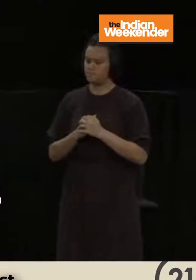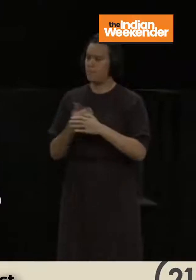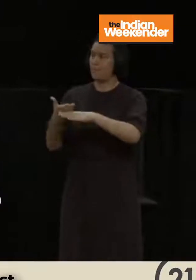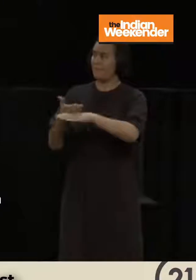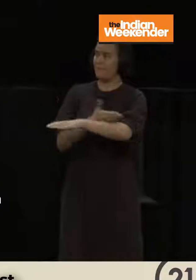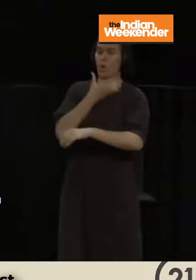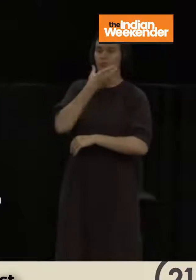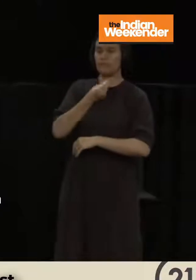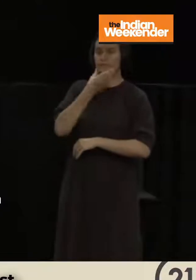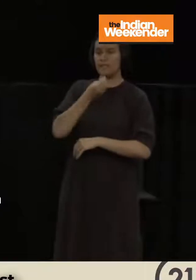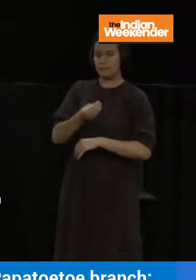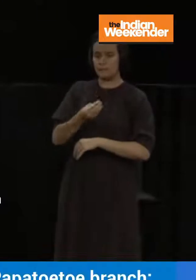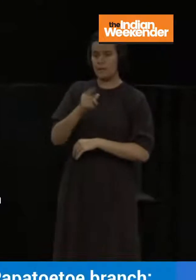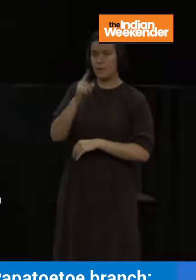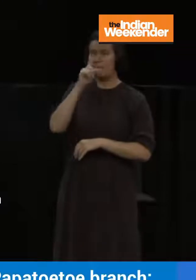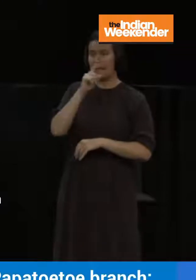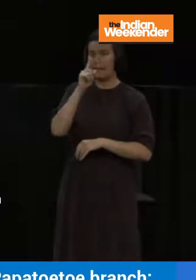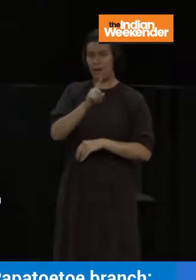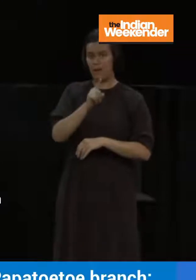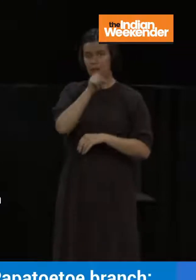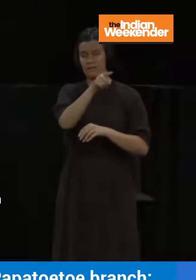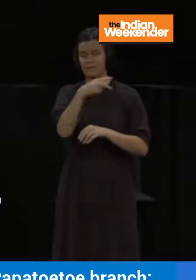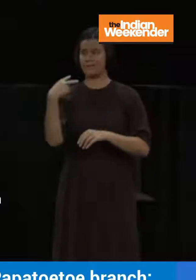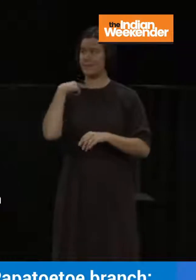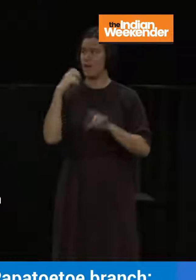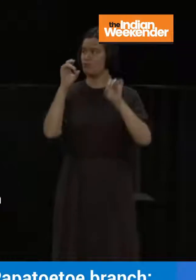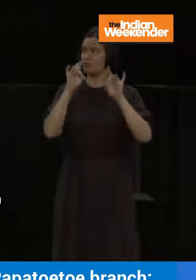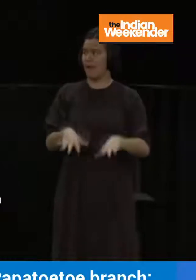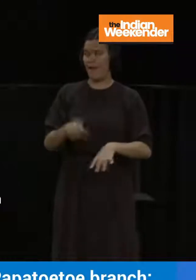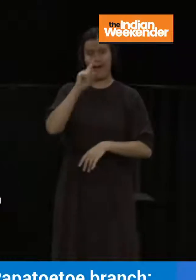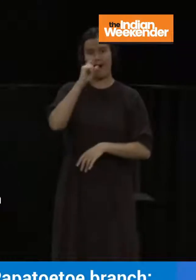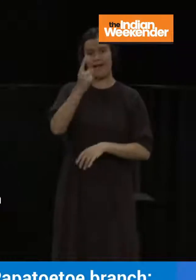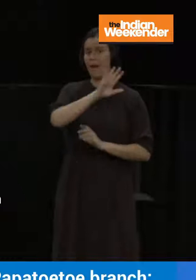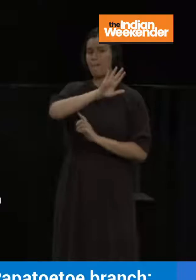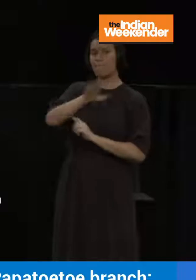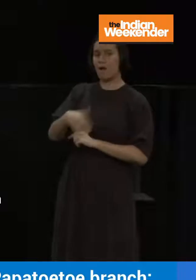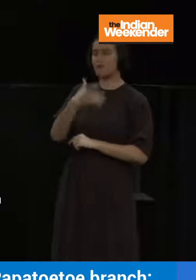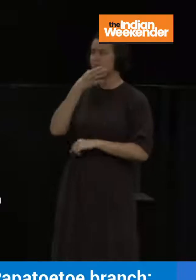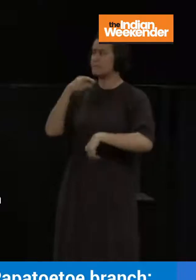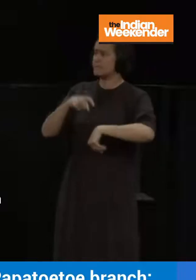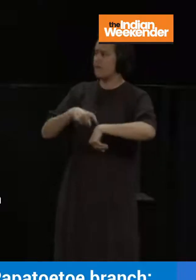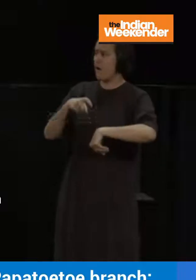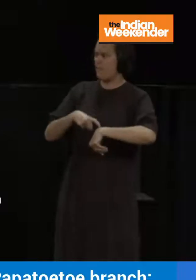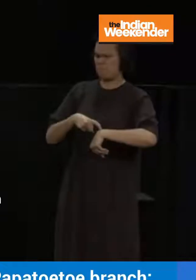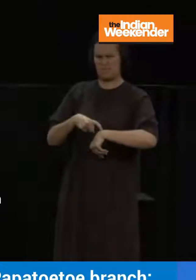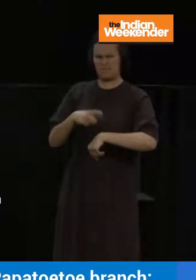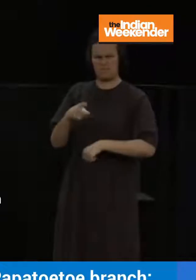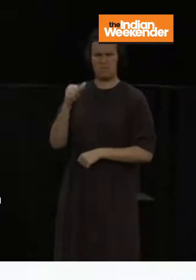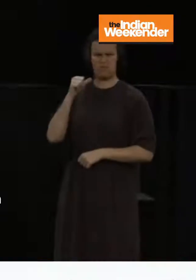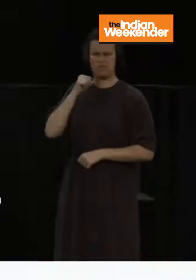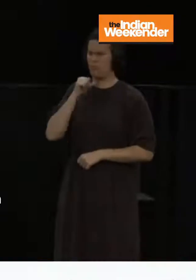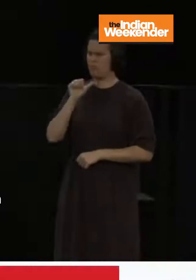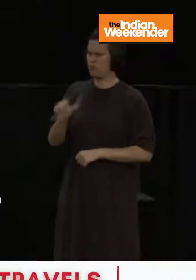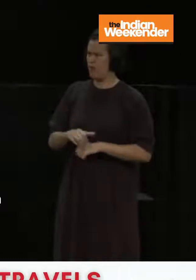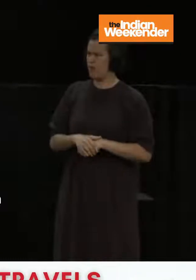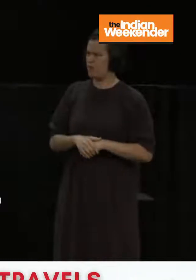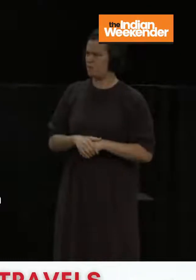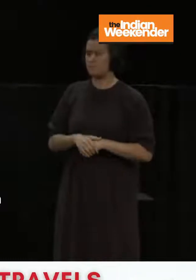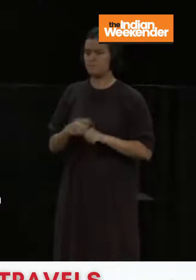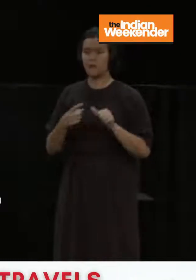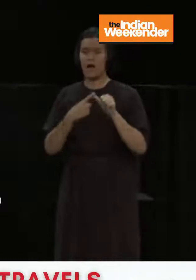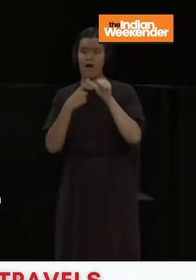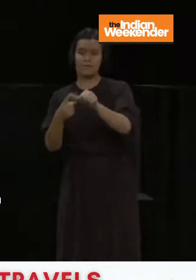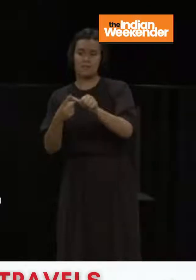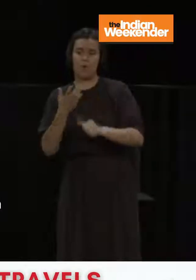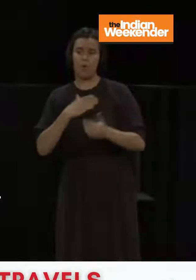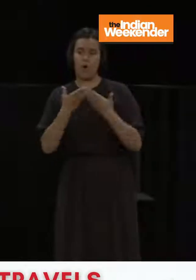Christmas? Isn't that a bit mean to make it mid-January? This is about opening the borders in a progressive and safe way and